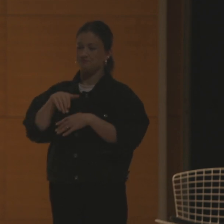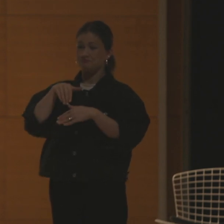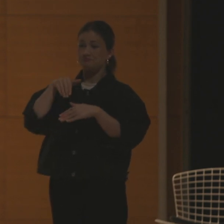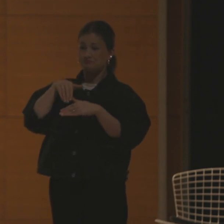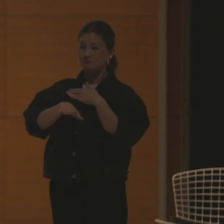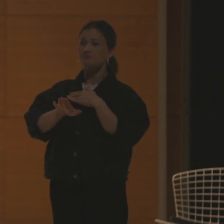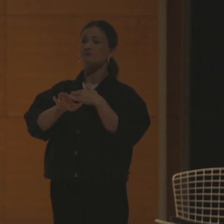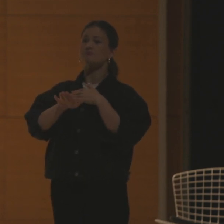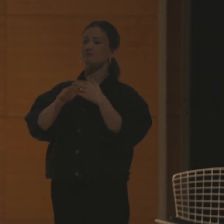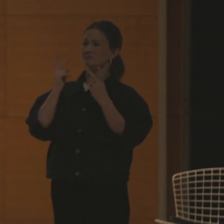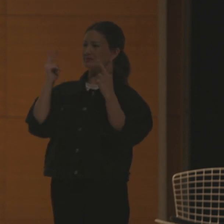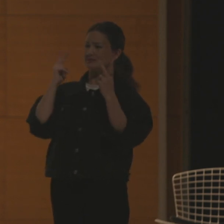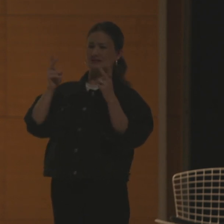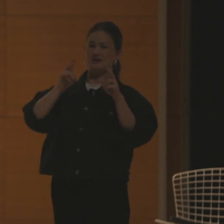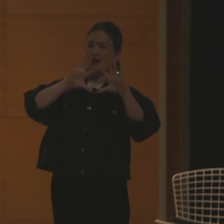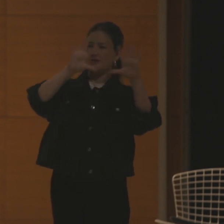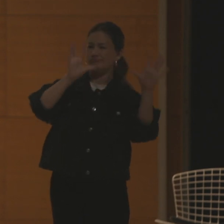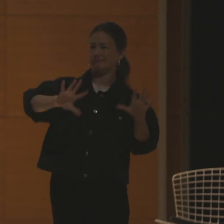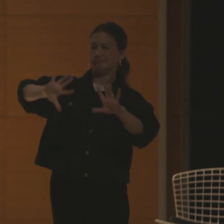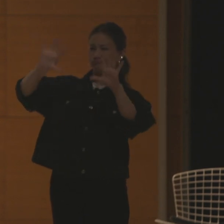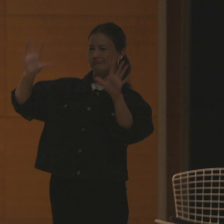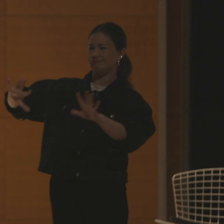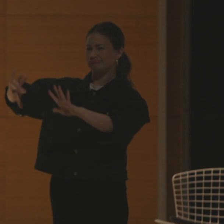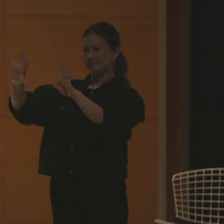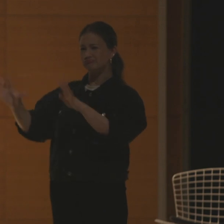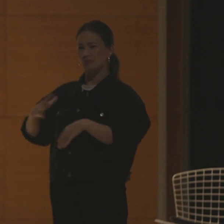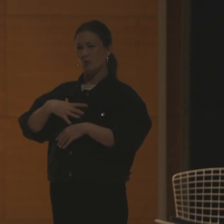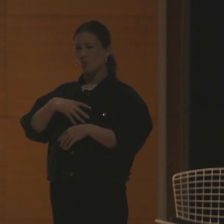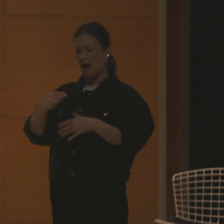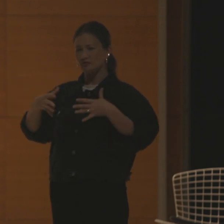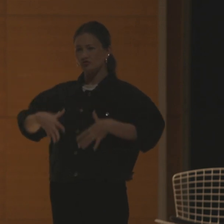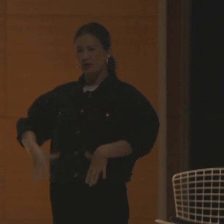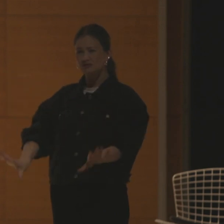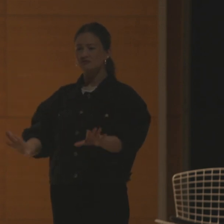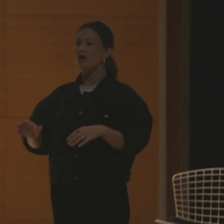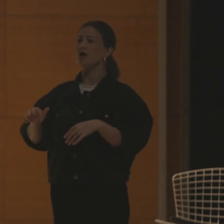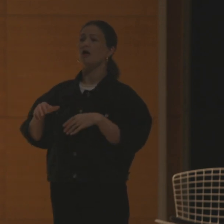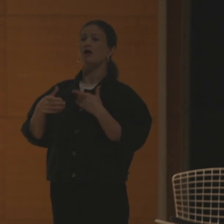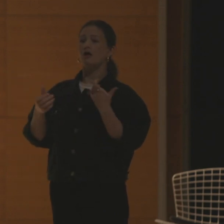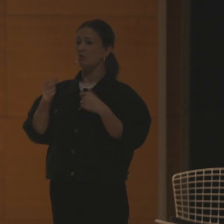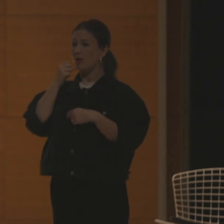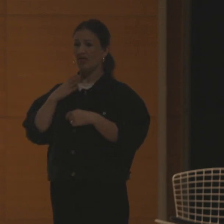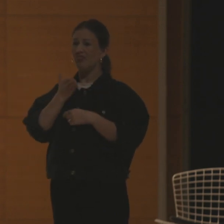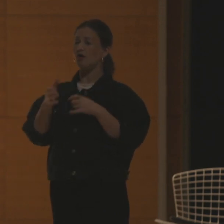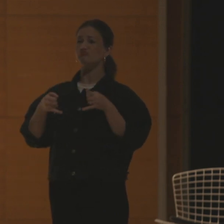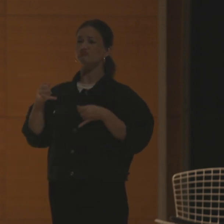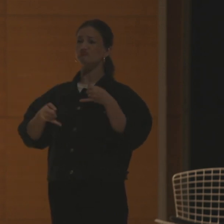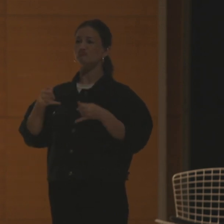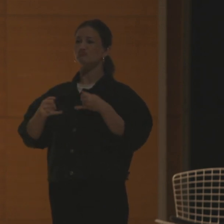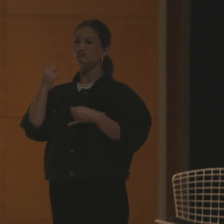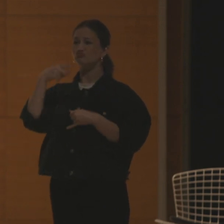alcoves illuminated a froth of white dresses. The other clients were expensively dressed, model-esque women with the exception of a boy